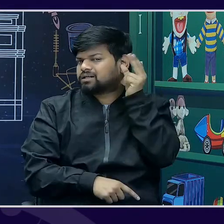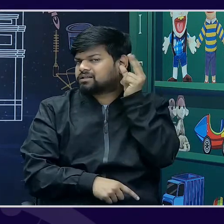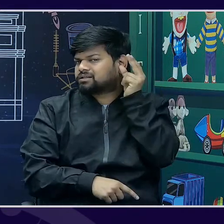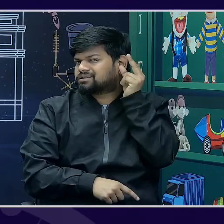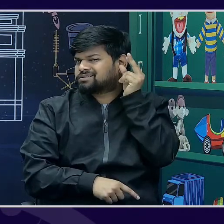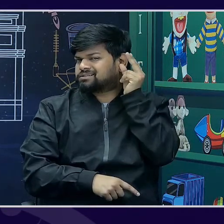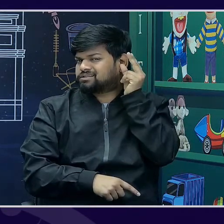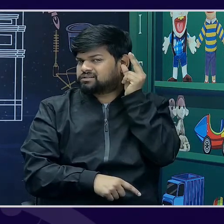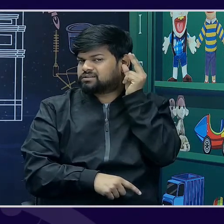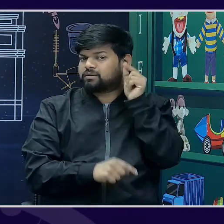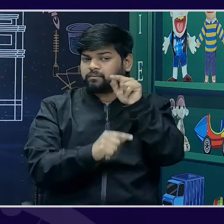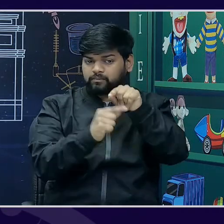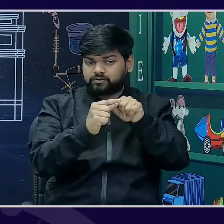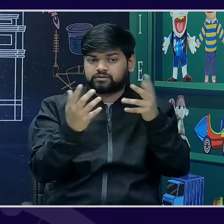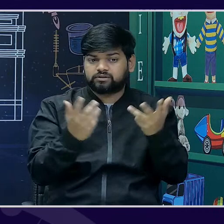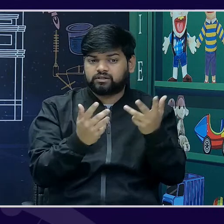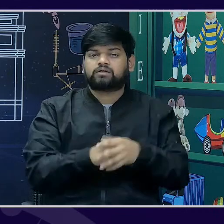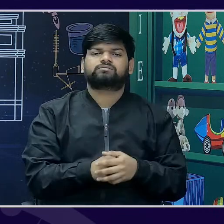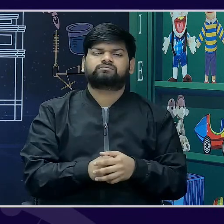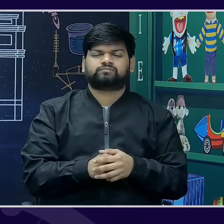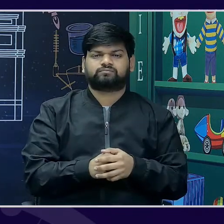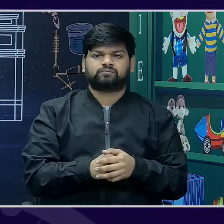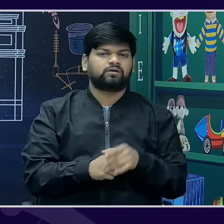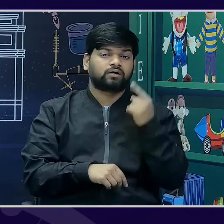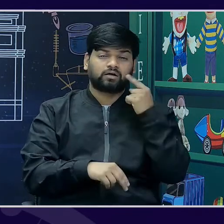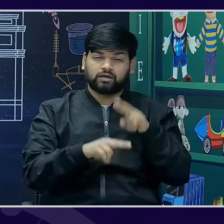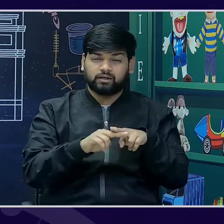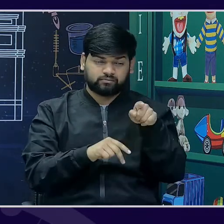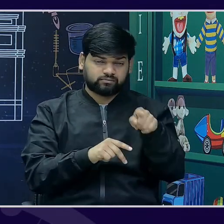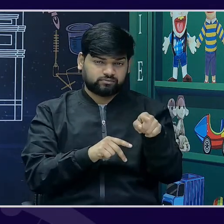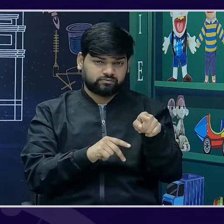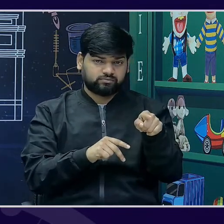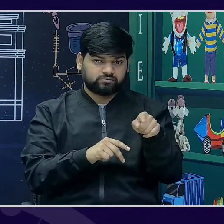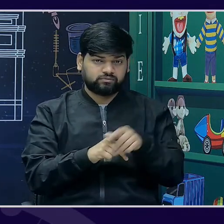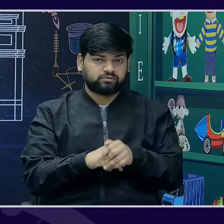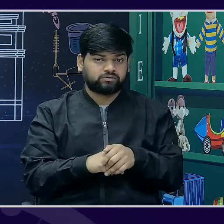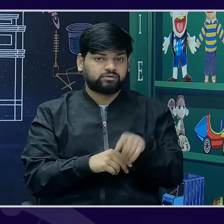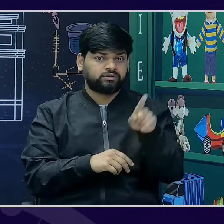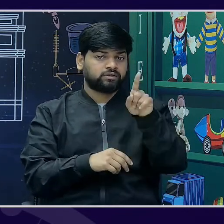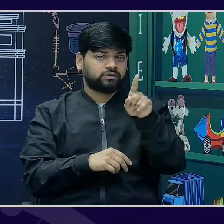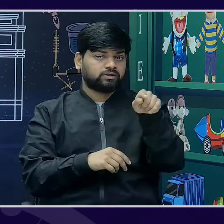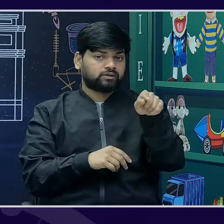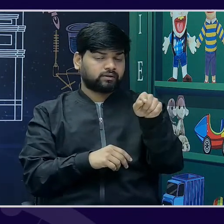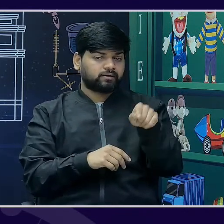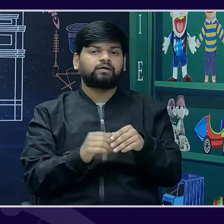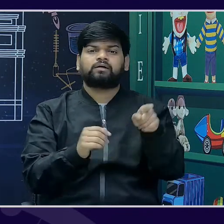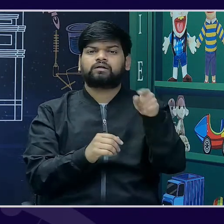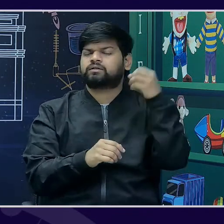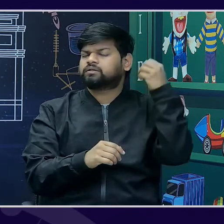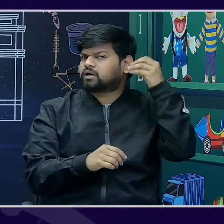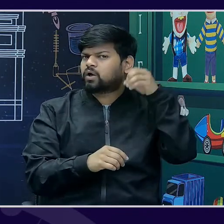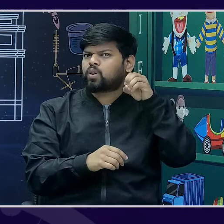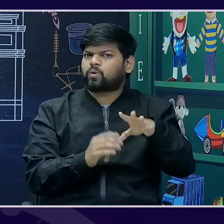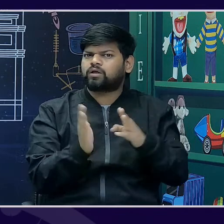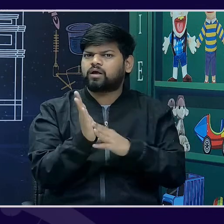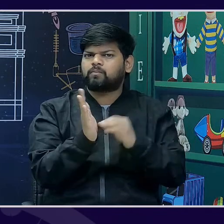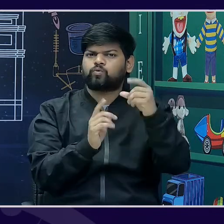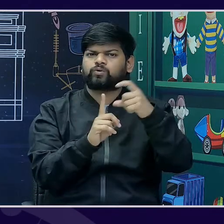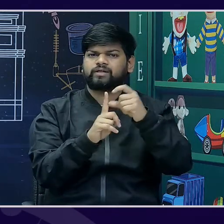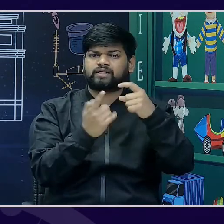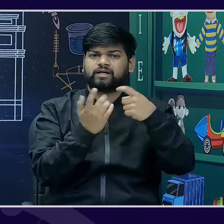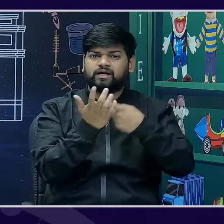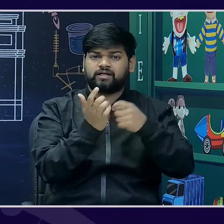if a baby has a moderate loss, he can be or she can be helped with a good quality hearing aid. But if the baby has hearing loss more